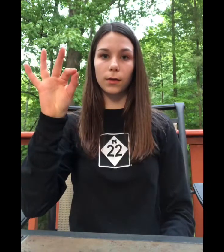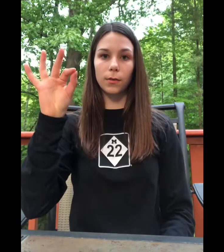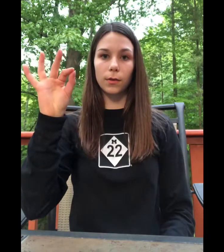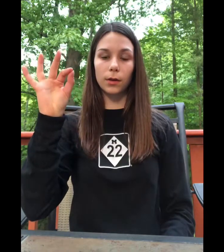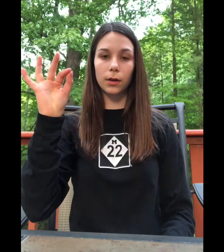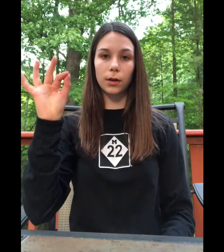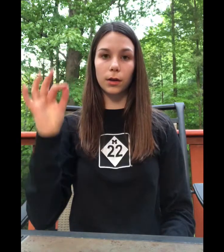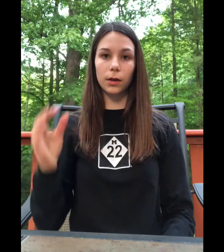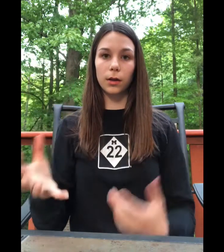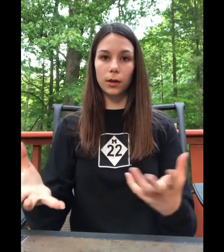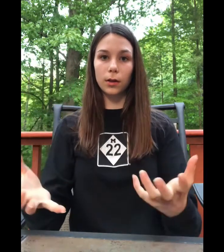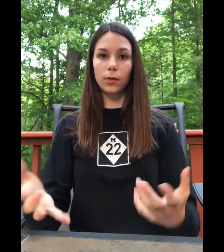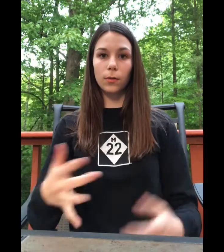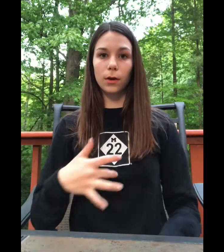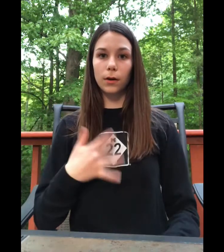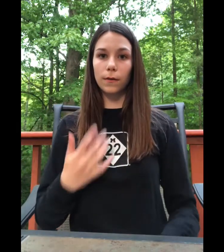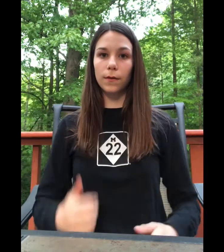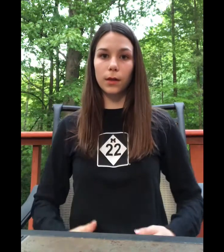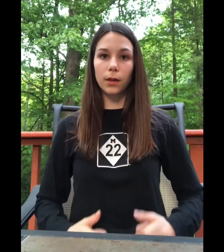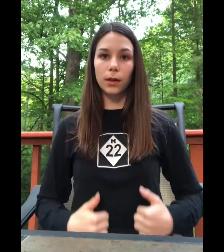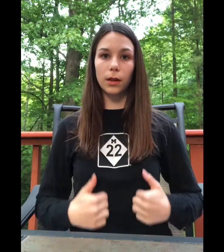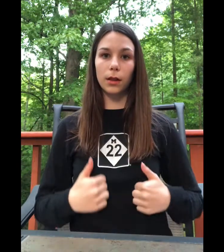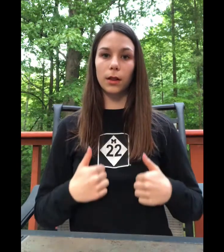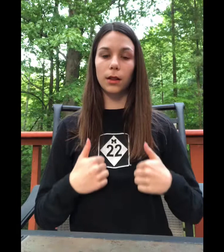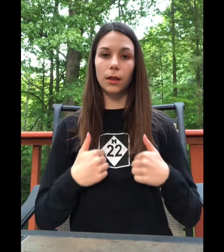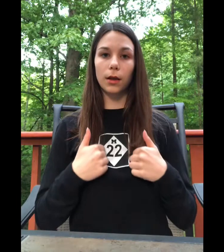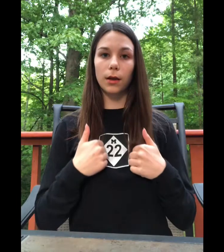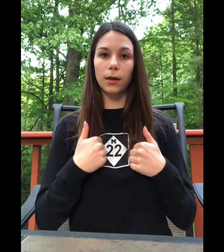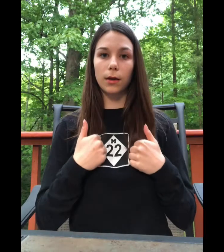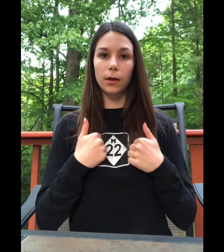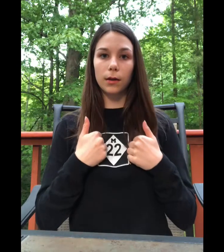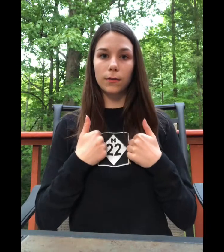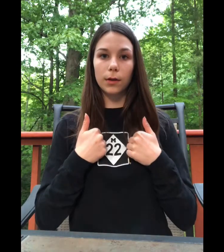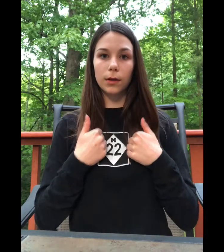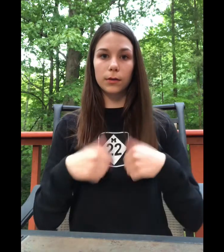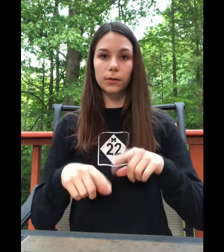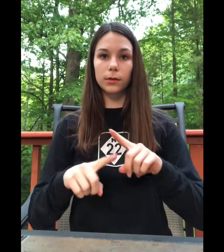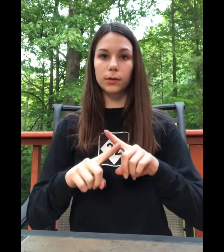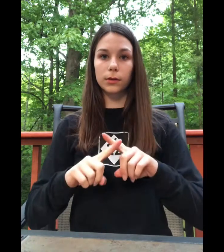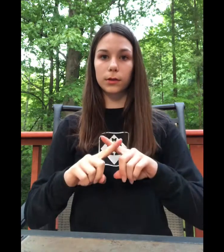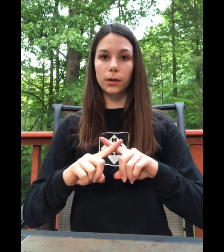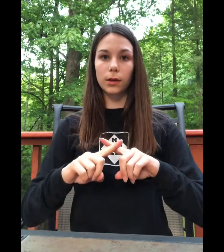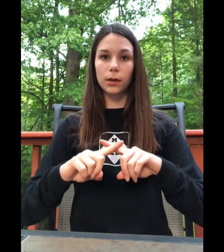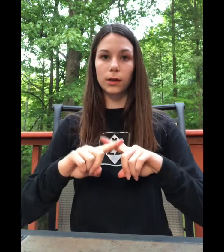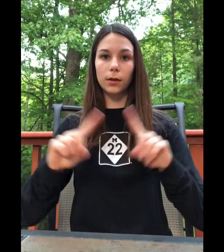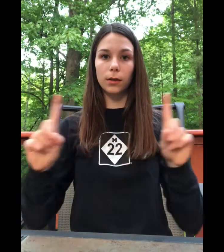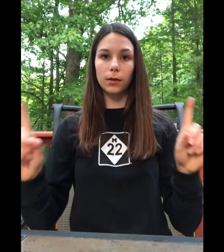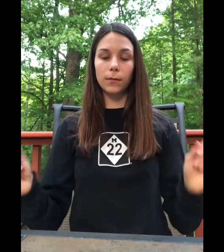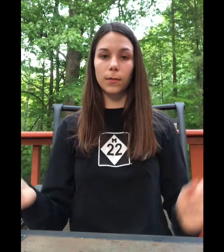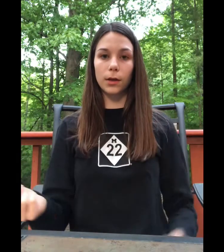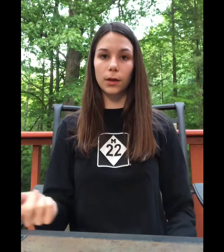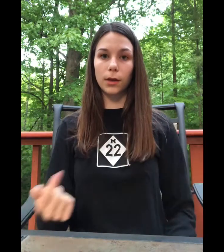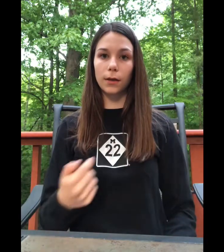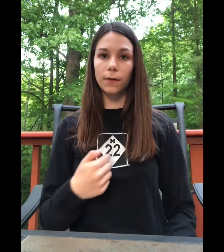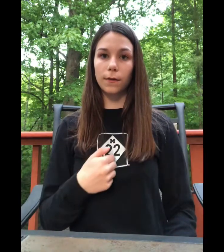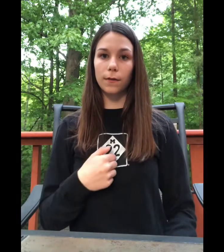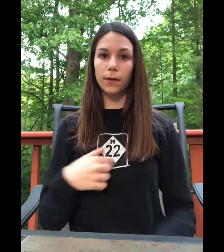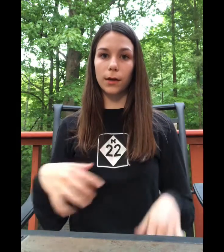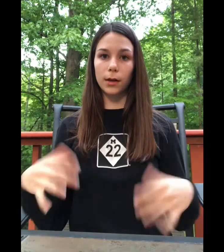find one if wanna feel alive outside. I can't find.